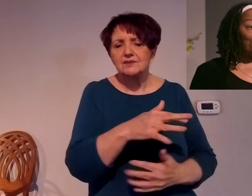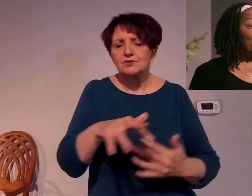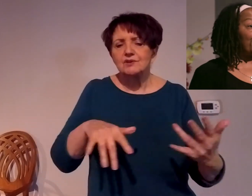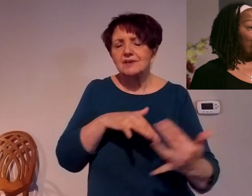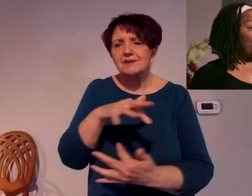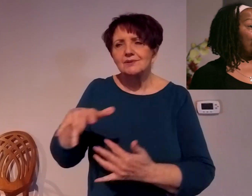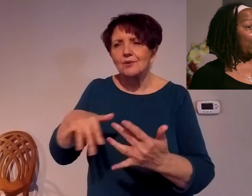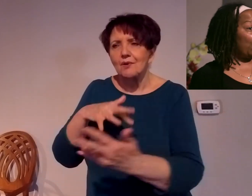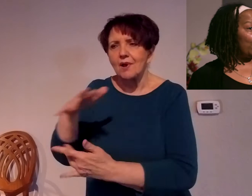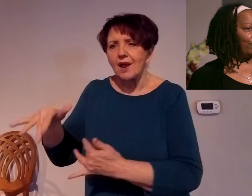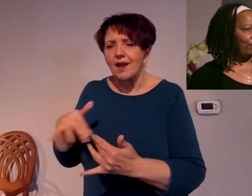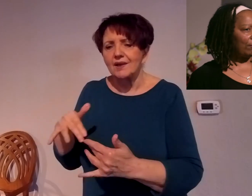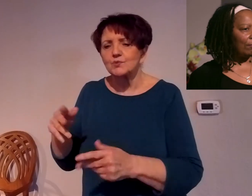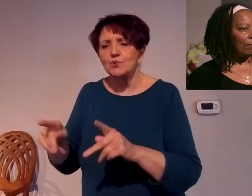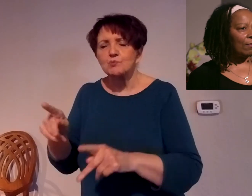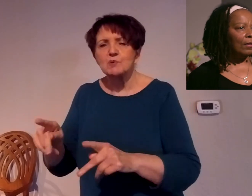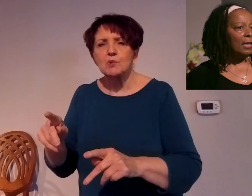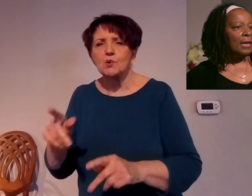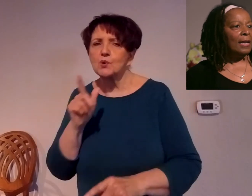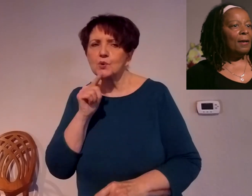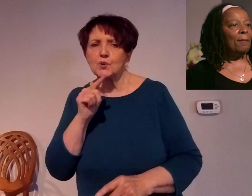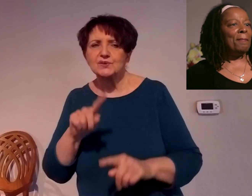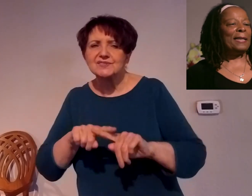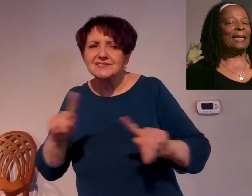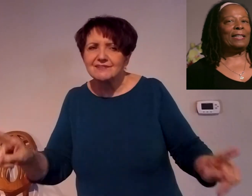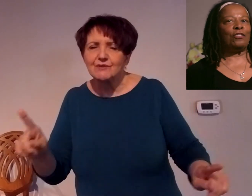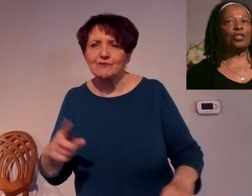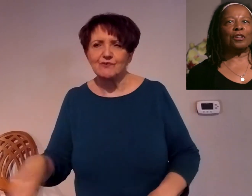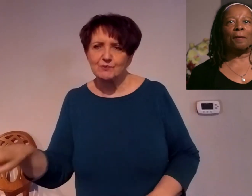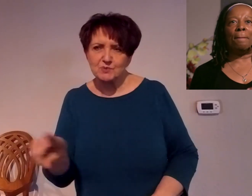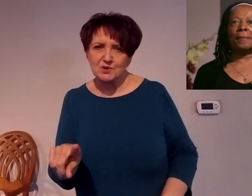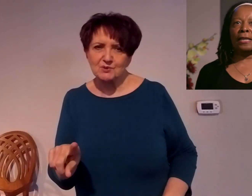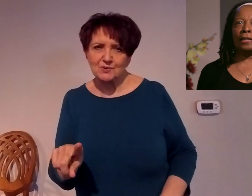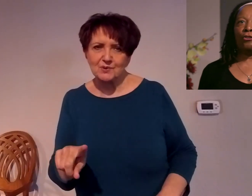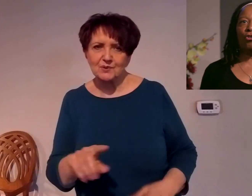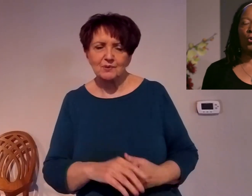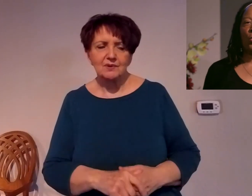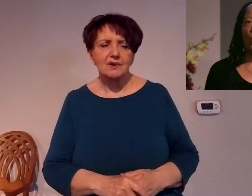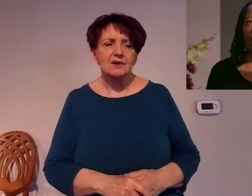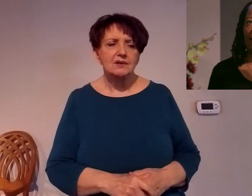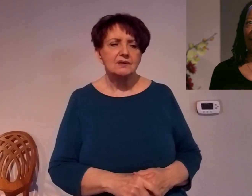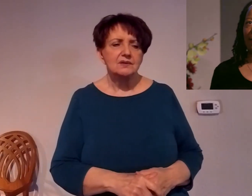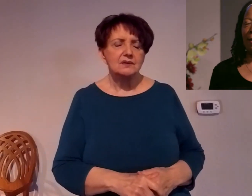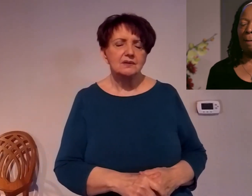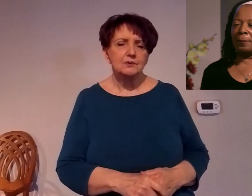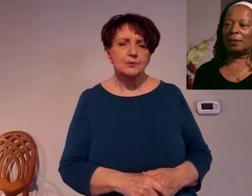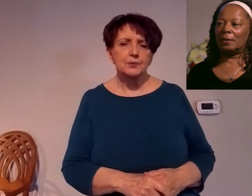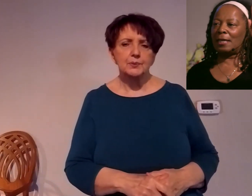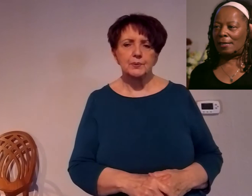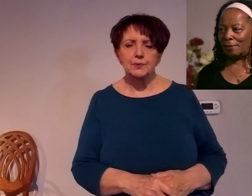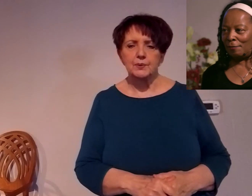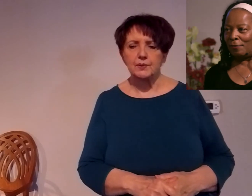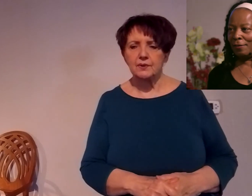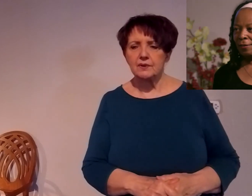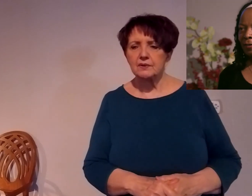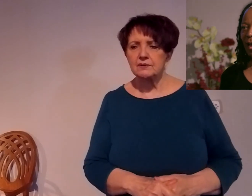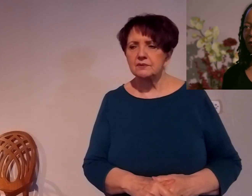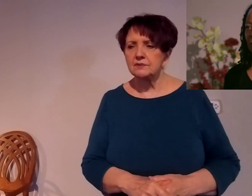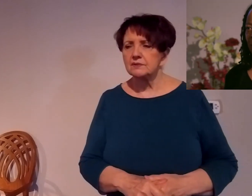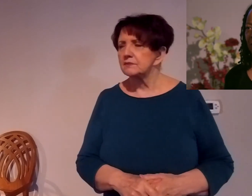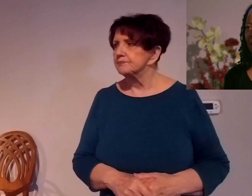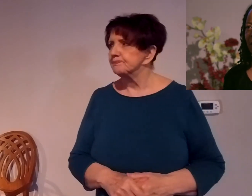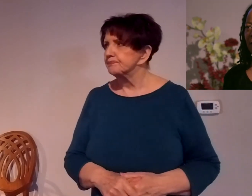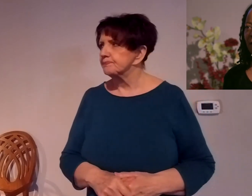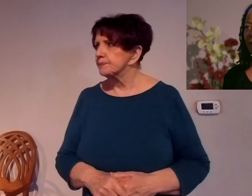who are different from you. But it took me to, one, believe